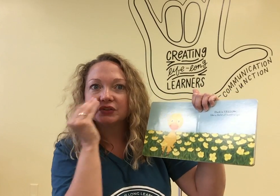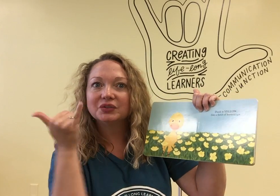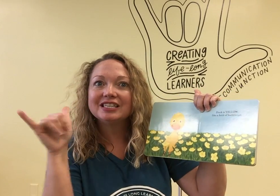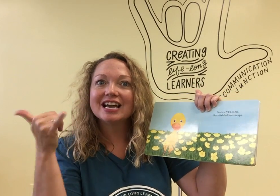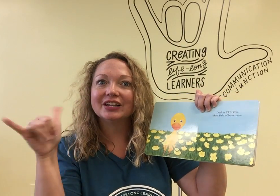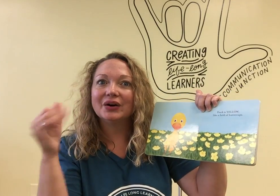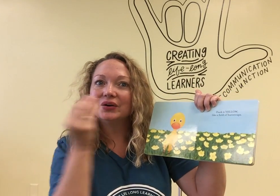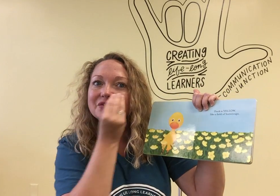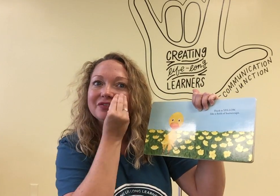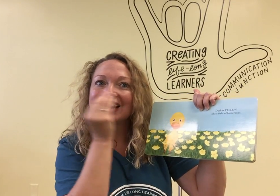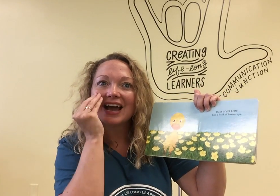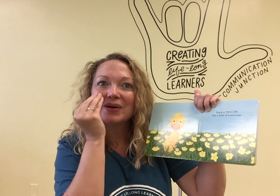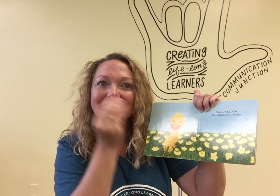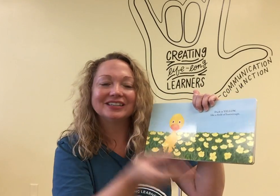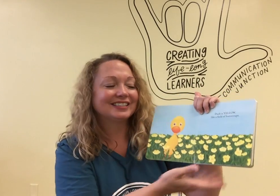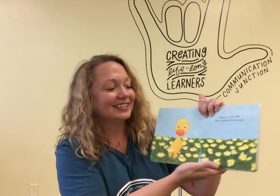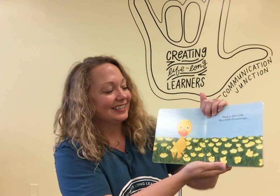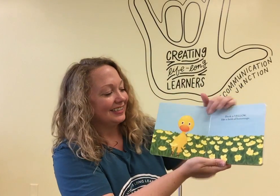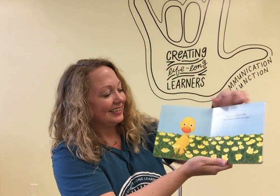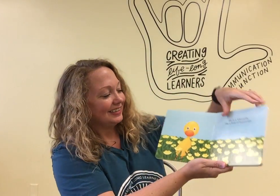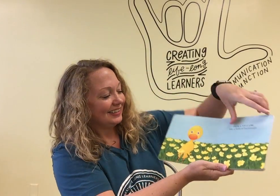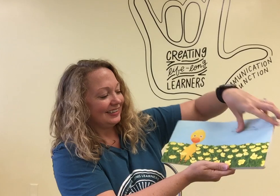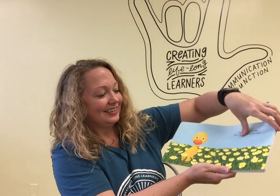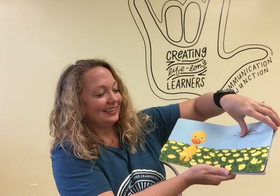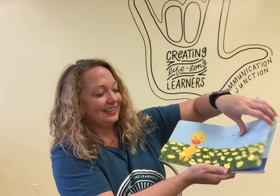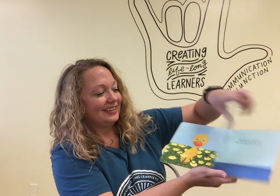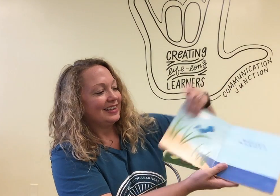those yellow flowers.